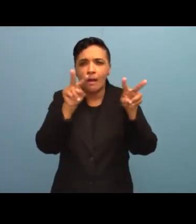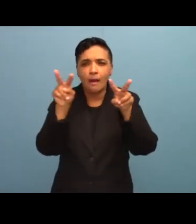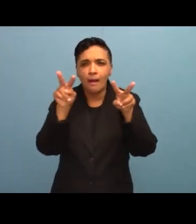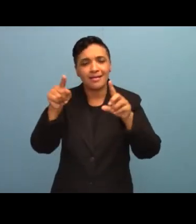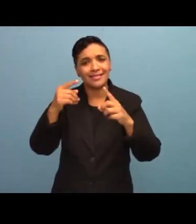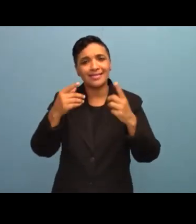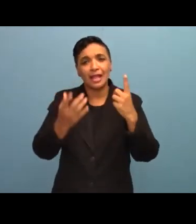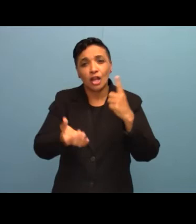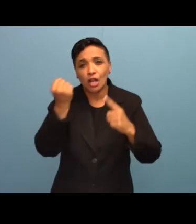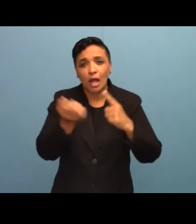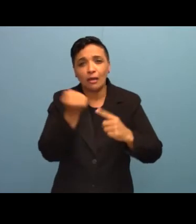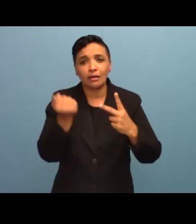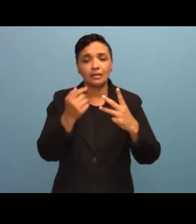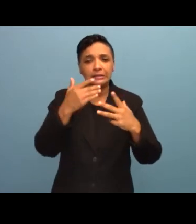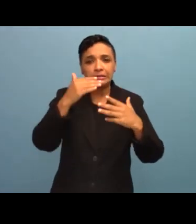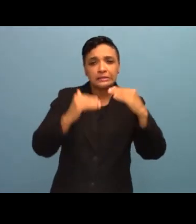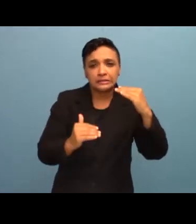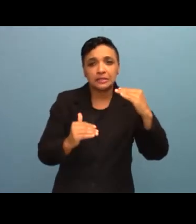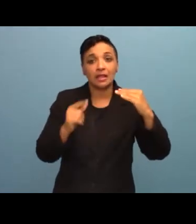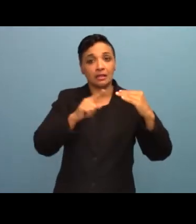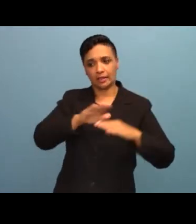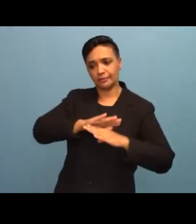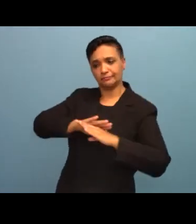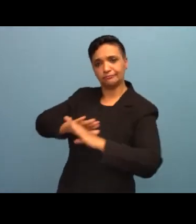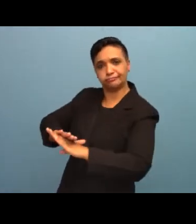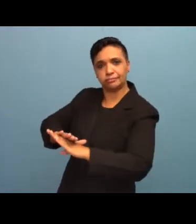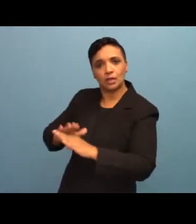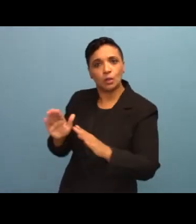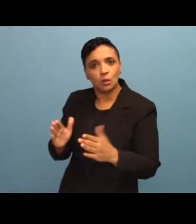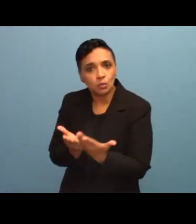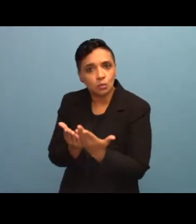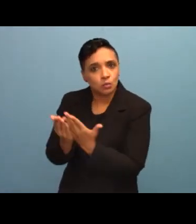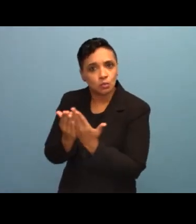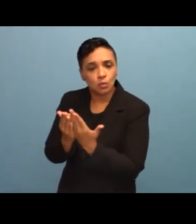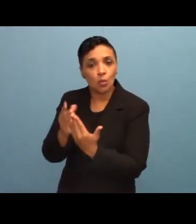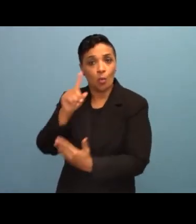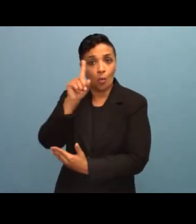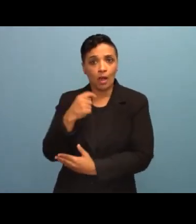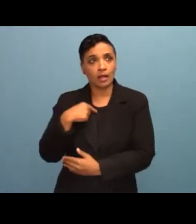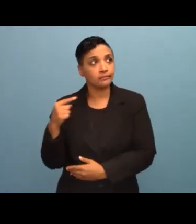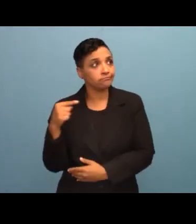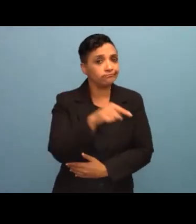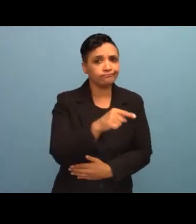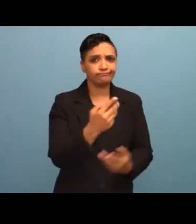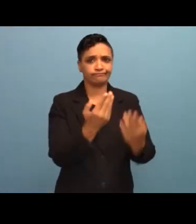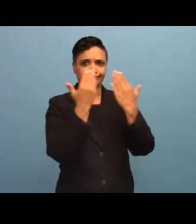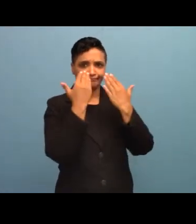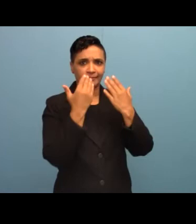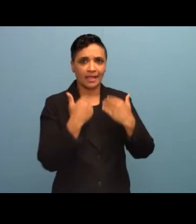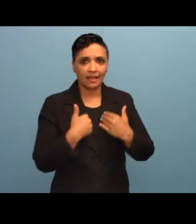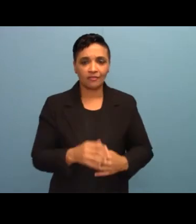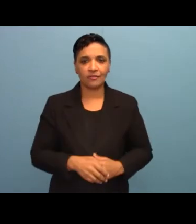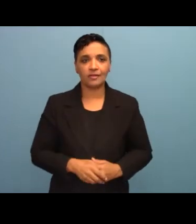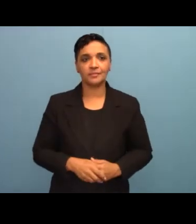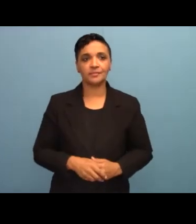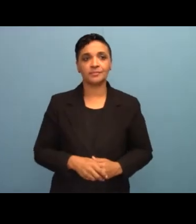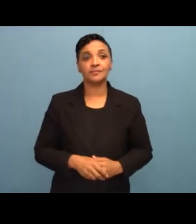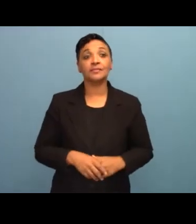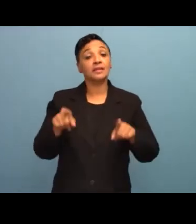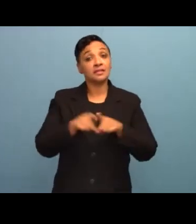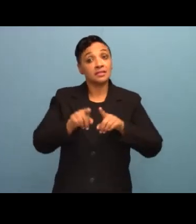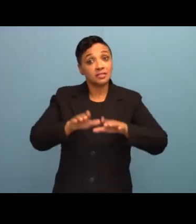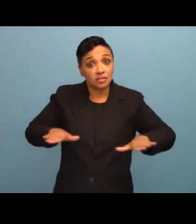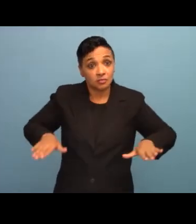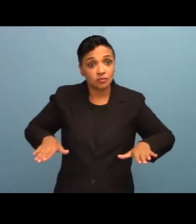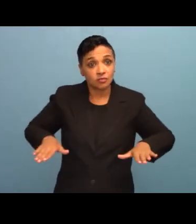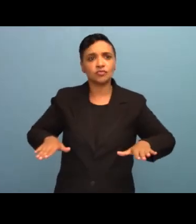are more likely to be excluded from schools as they are less likely to attend. Children with vision loss are 2 to 5 times